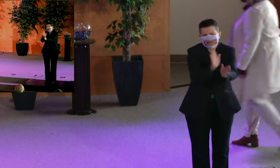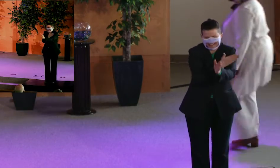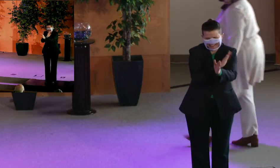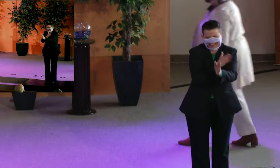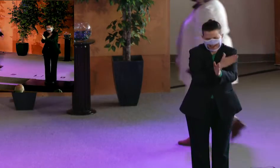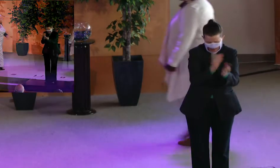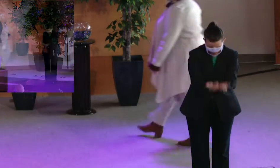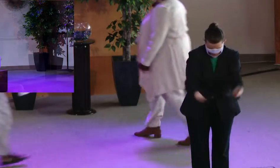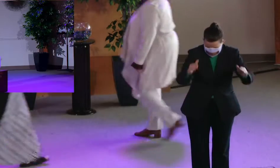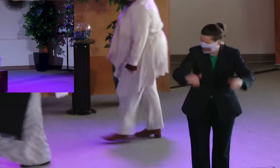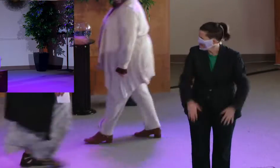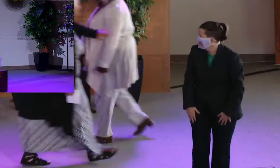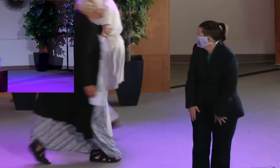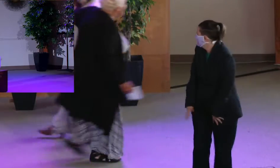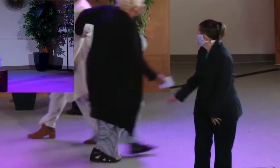bowl.